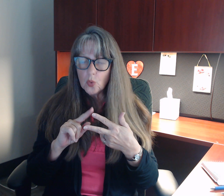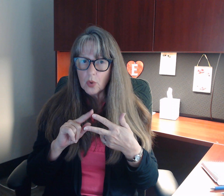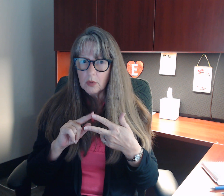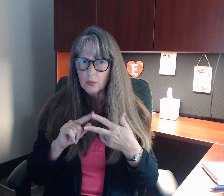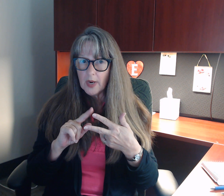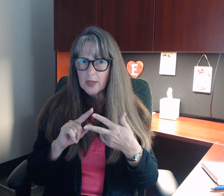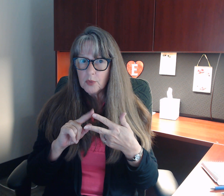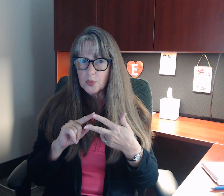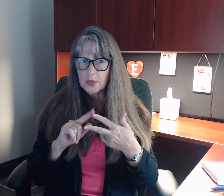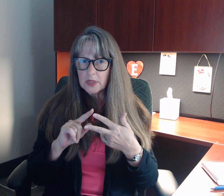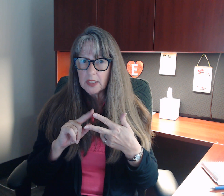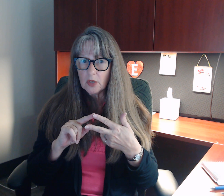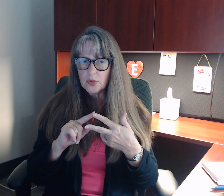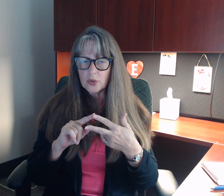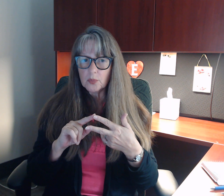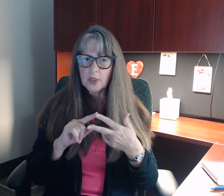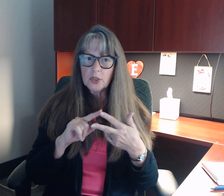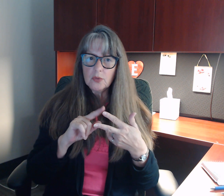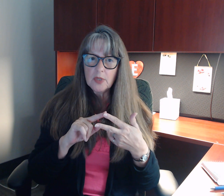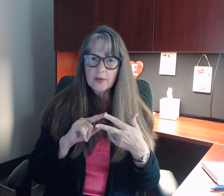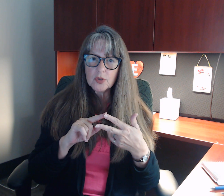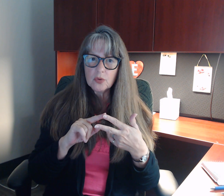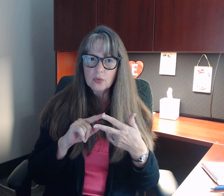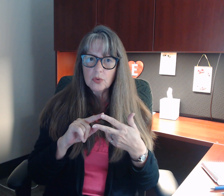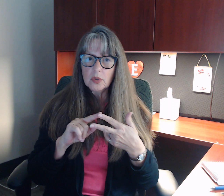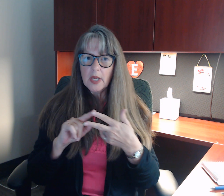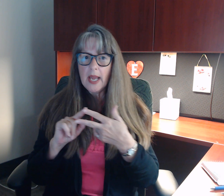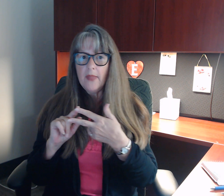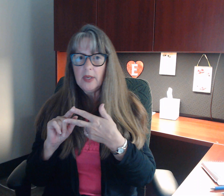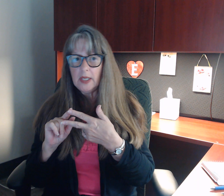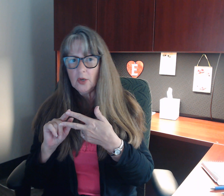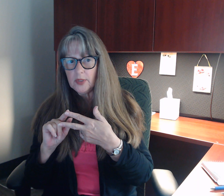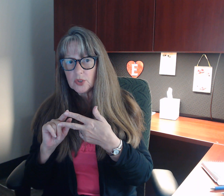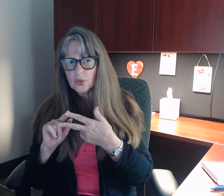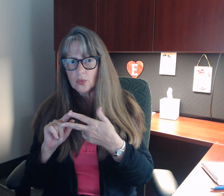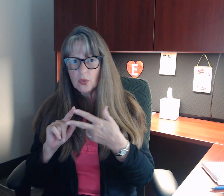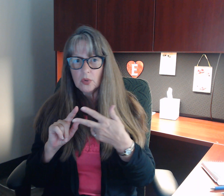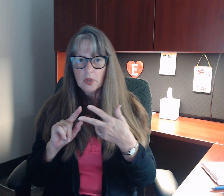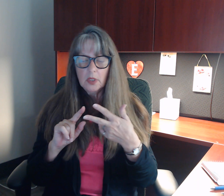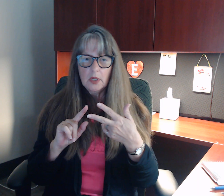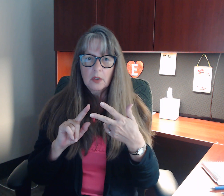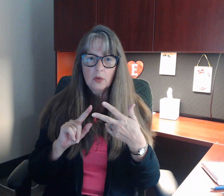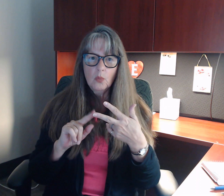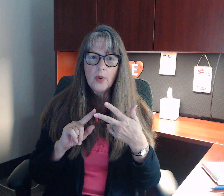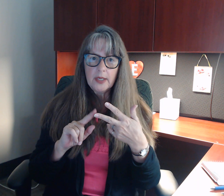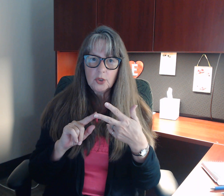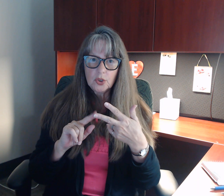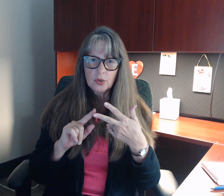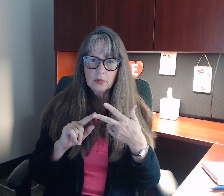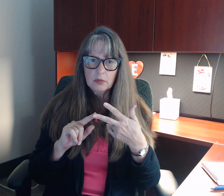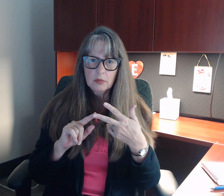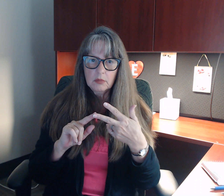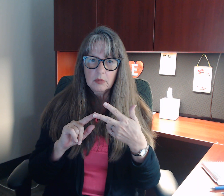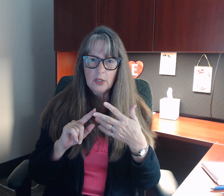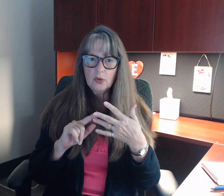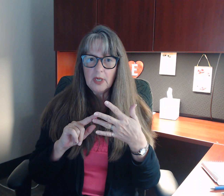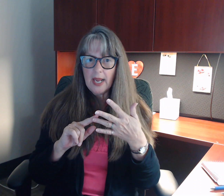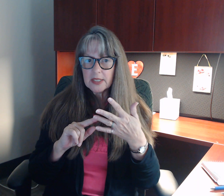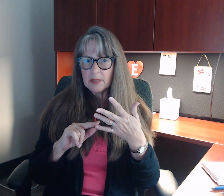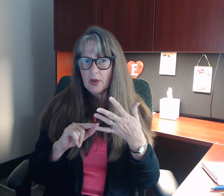school, right? Which one did they go to? So we're going to do deaf school and then hearing school. Which? And you could ask them all